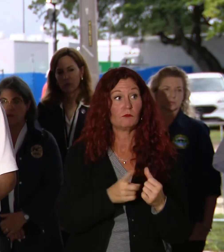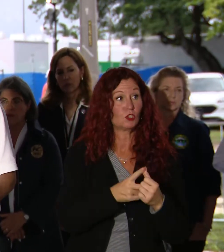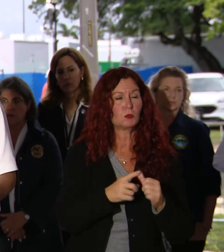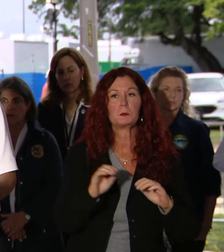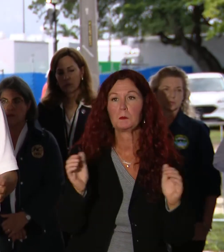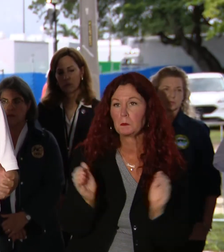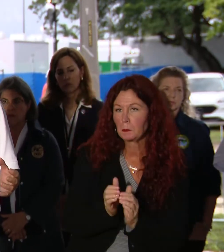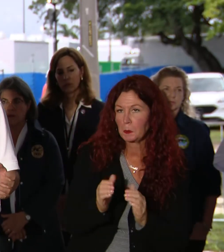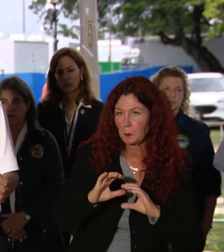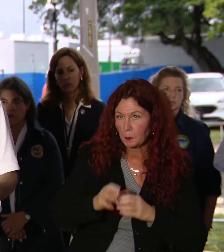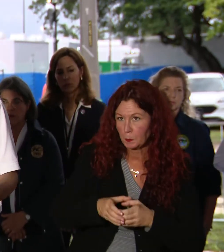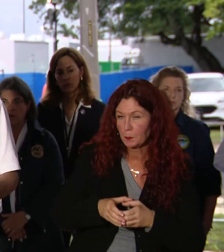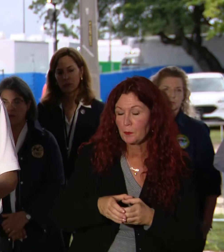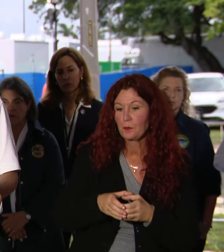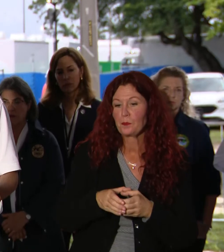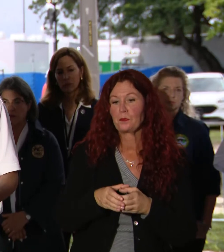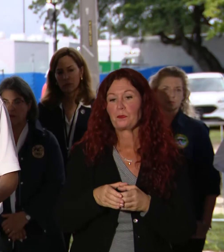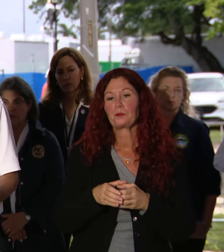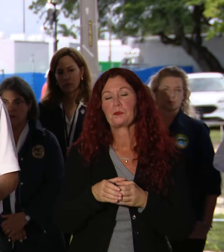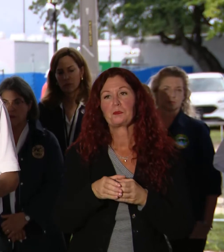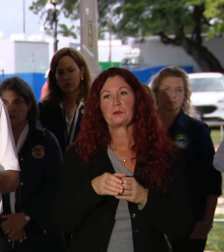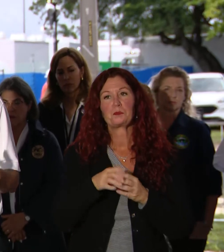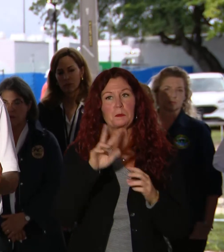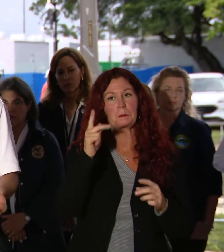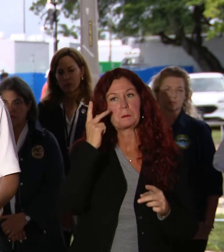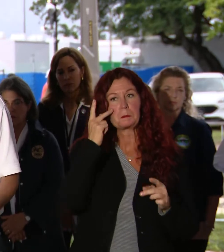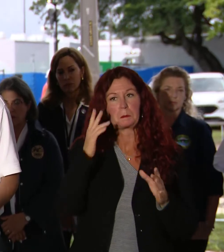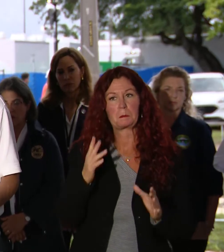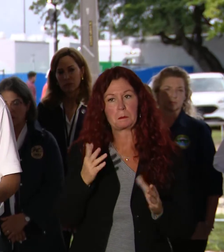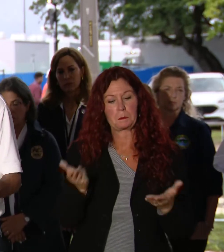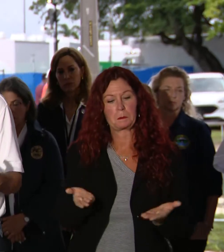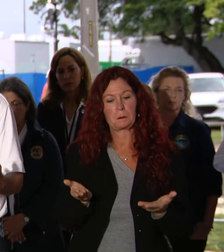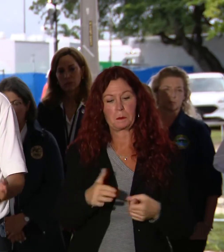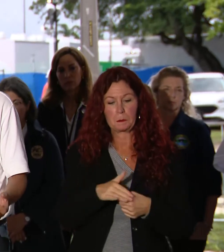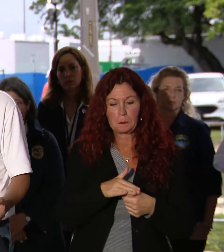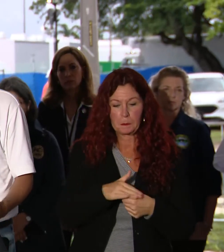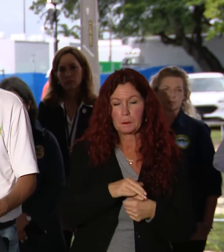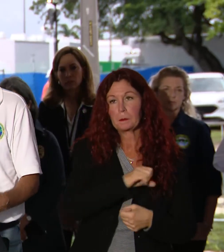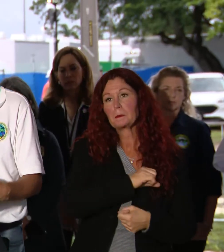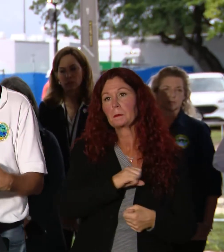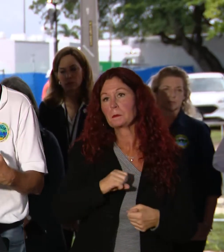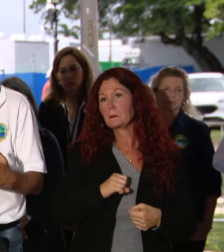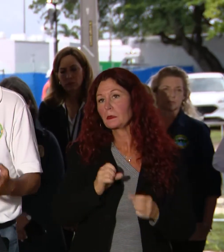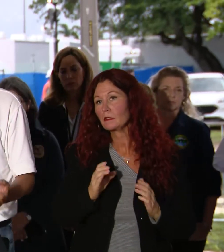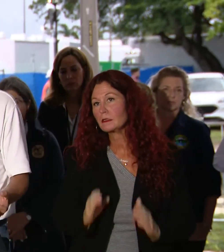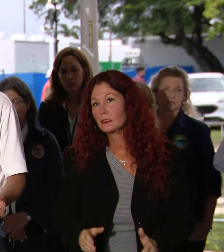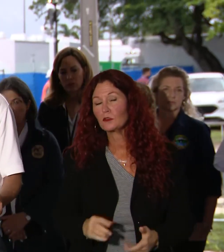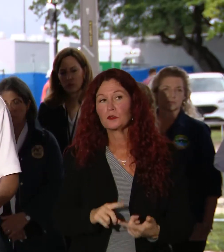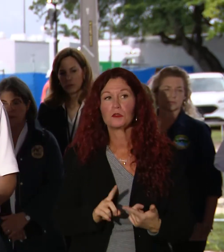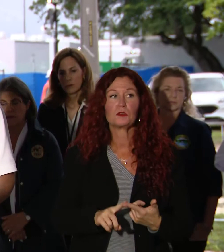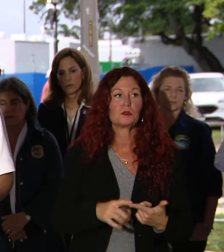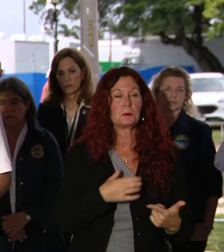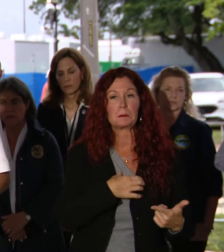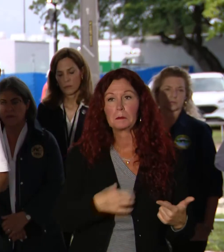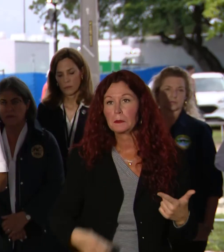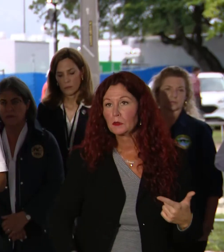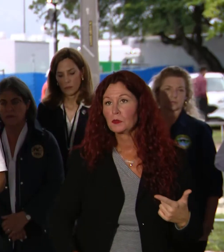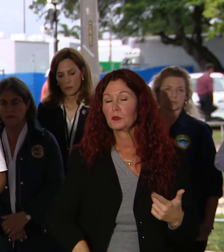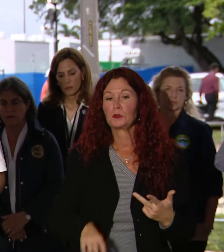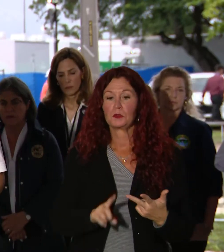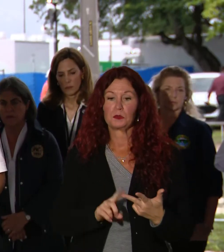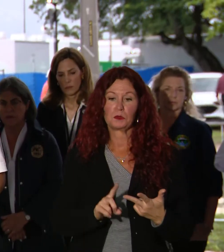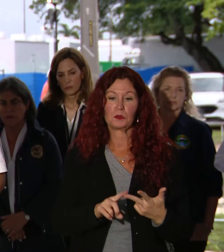small group of elected officials, which included our senators, Debbie Wasserman Schultz, Mayor Cava,